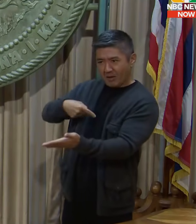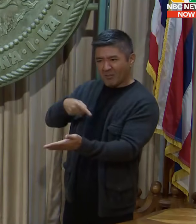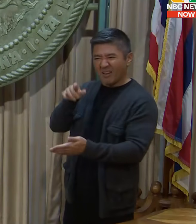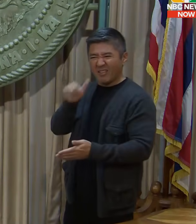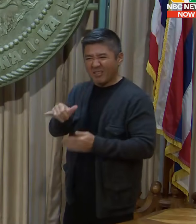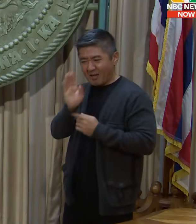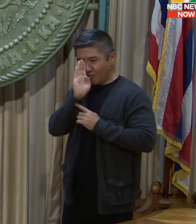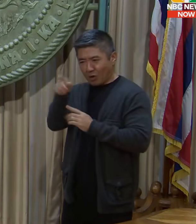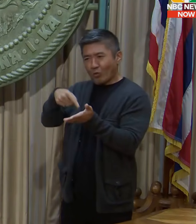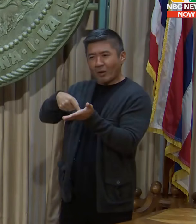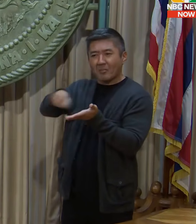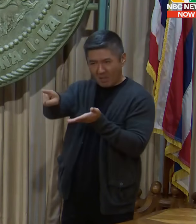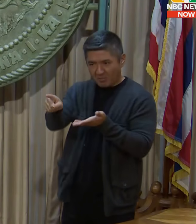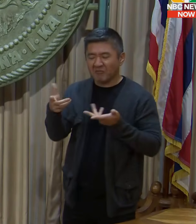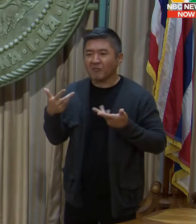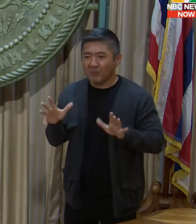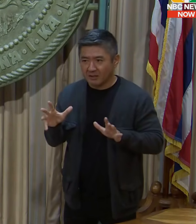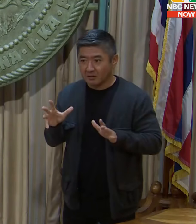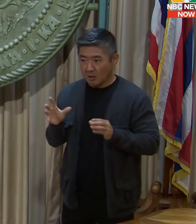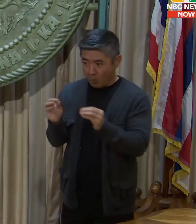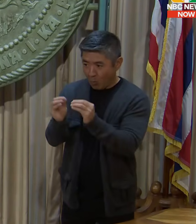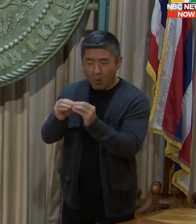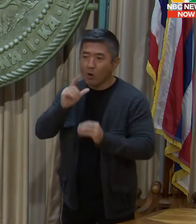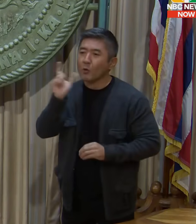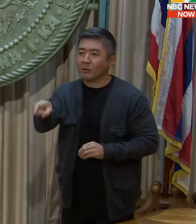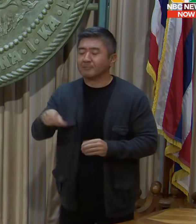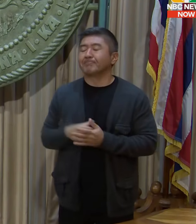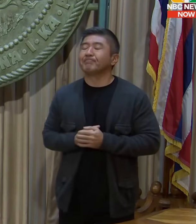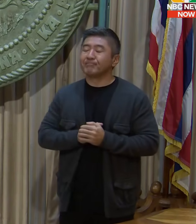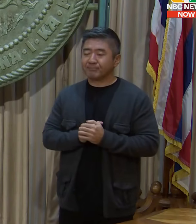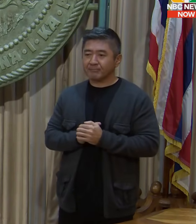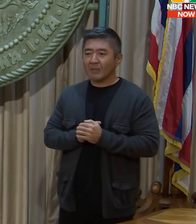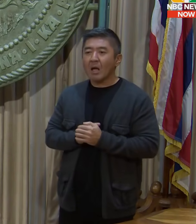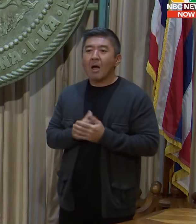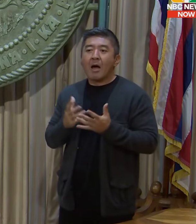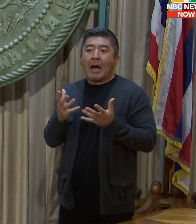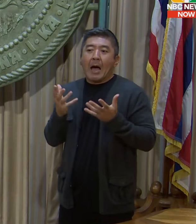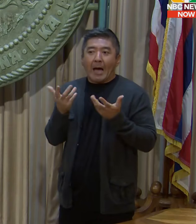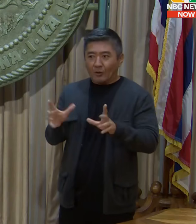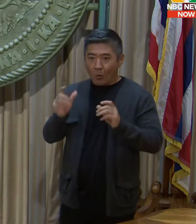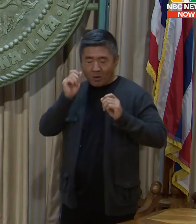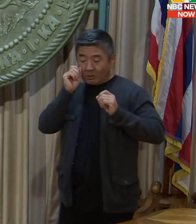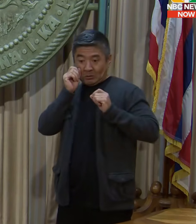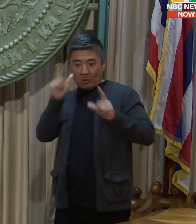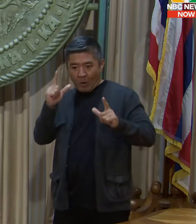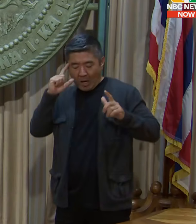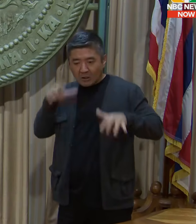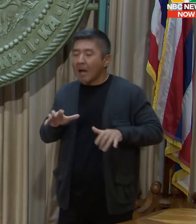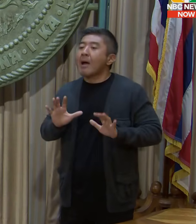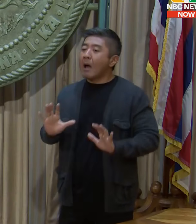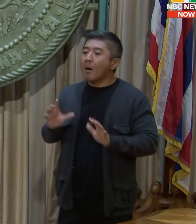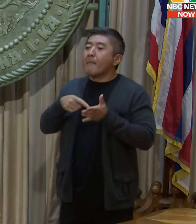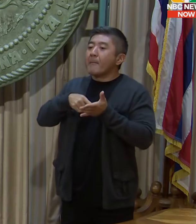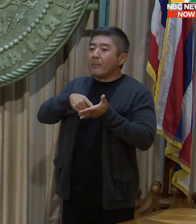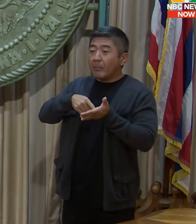payment program. However, I also want to note, so that nobody is surprised, that these payments do start to phase down from